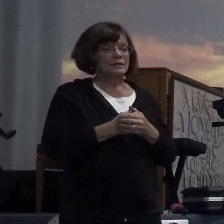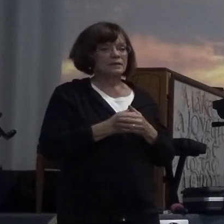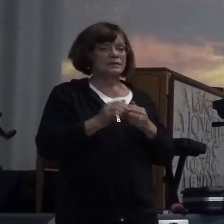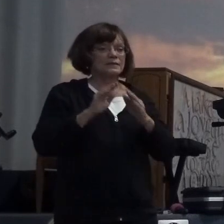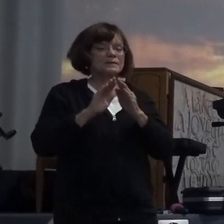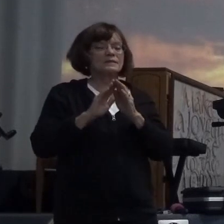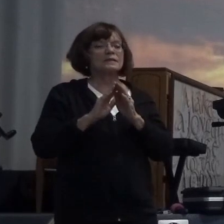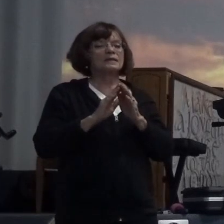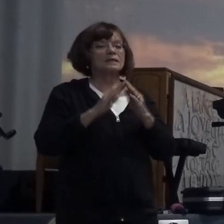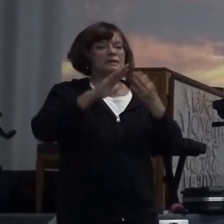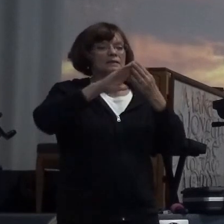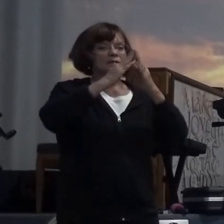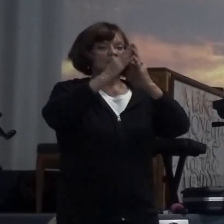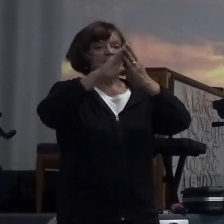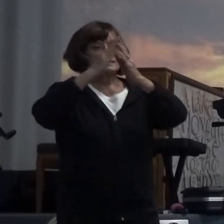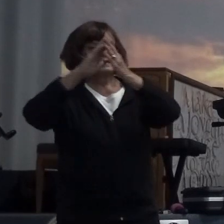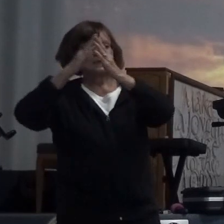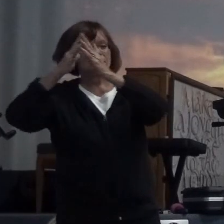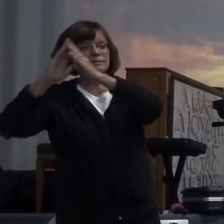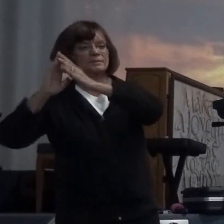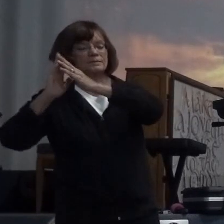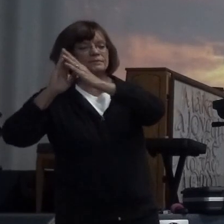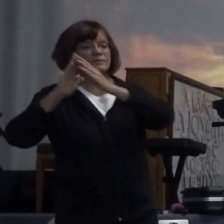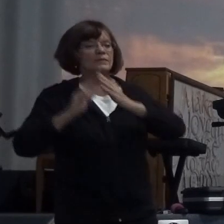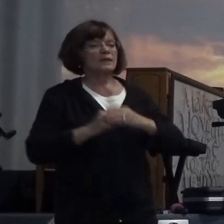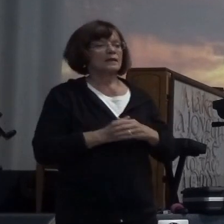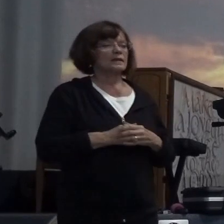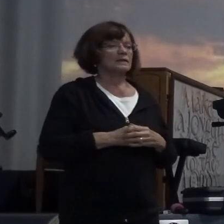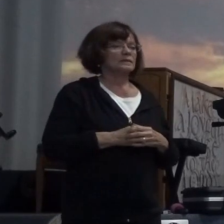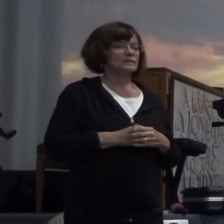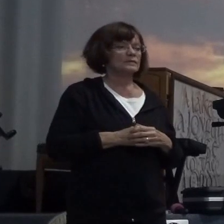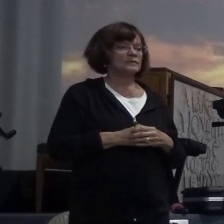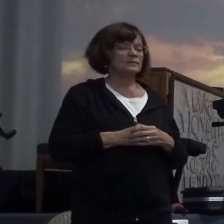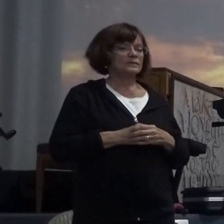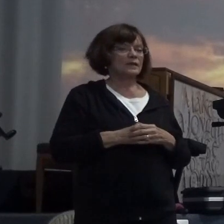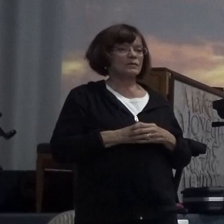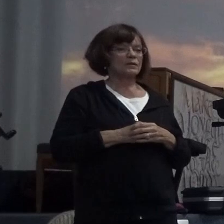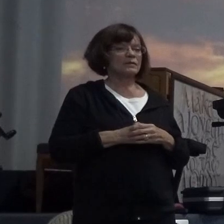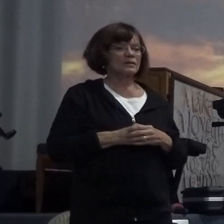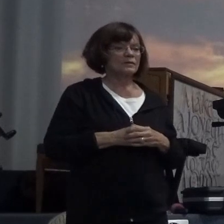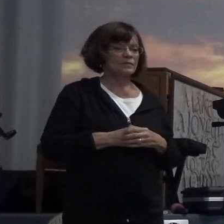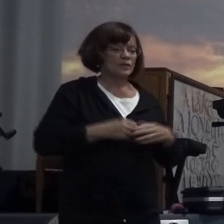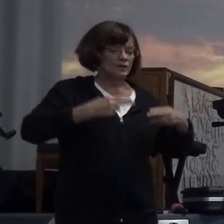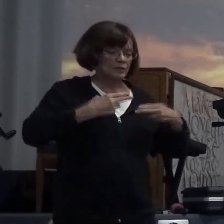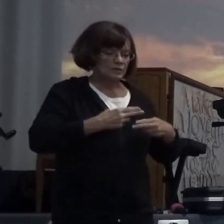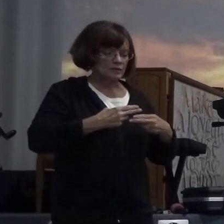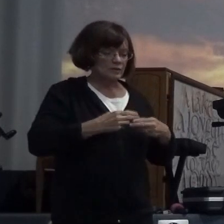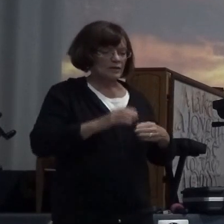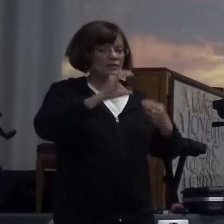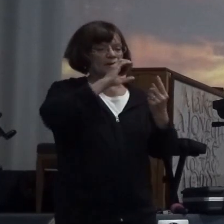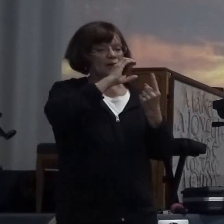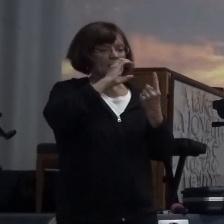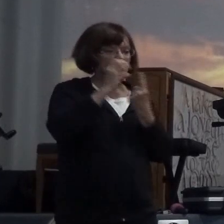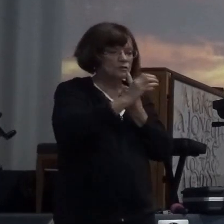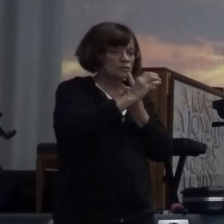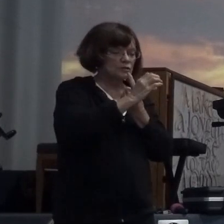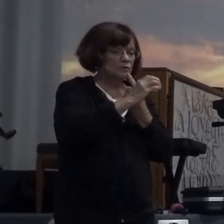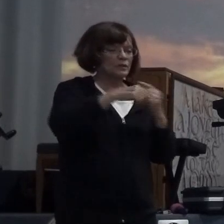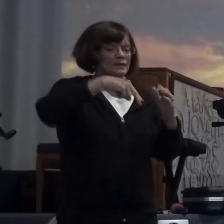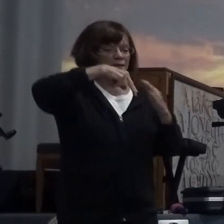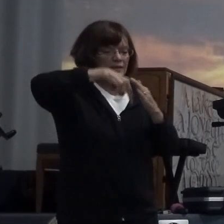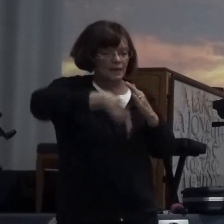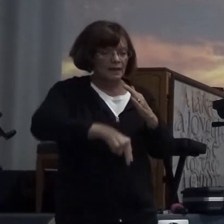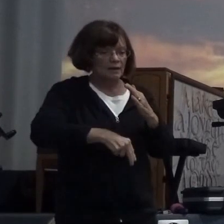build more, he had to destroy what already existed. The Romans were totally devastated. Their culture, in a sense, went down with the